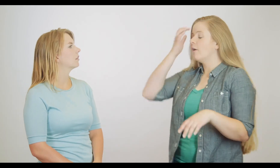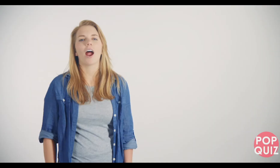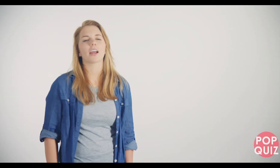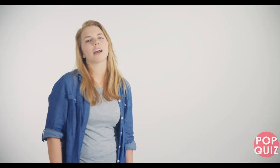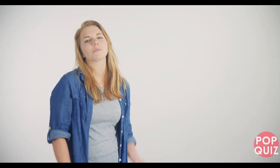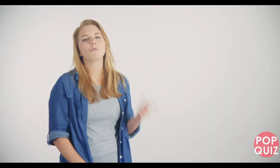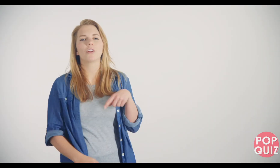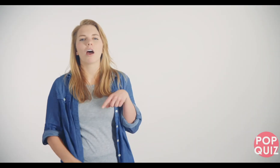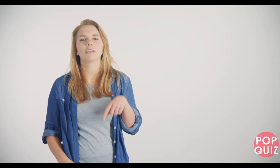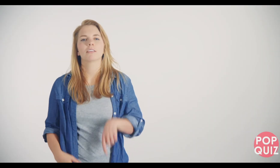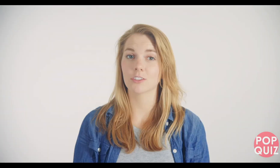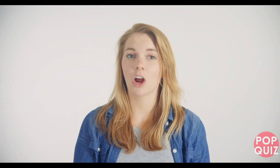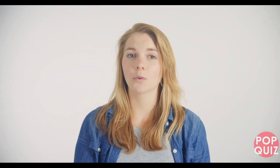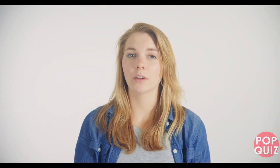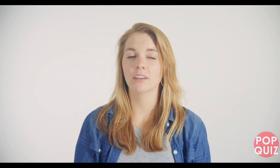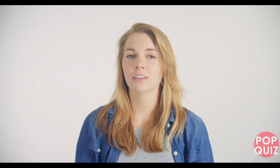All right, guys, moving on. Here's a hard one.